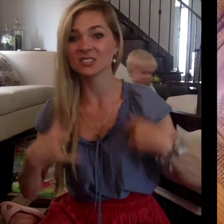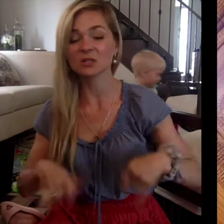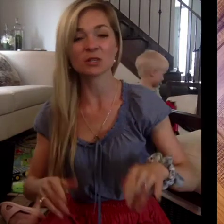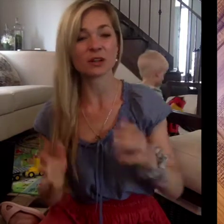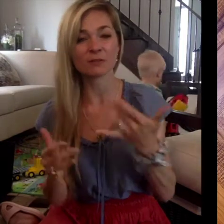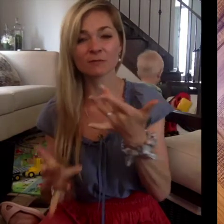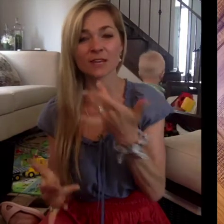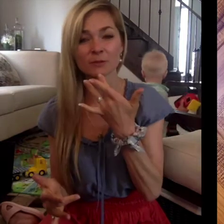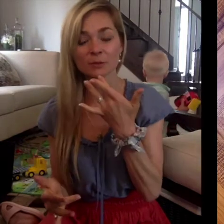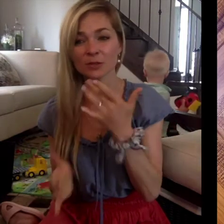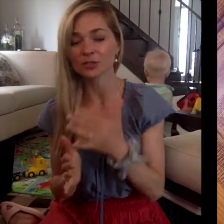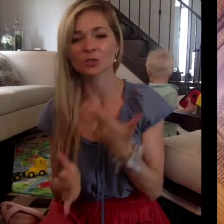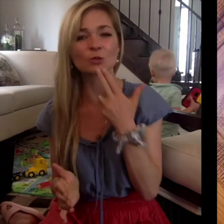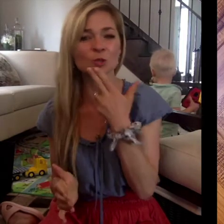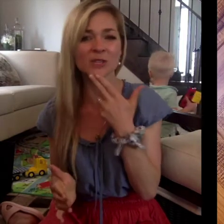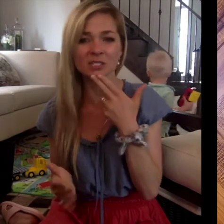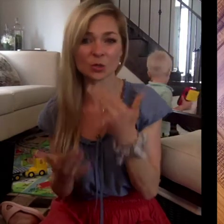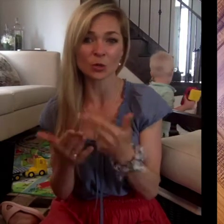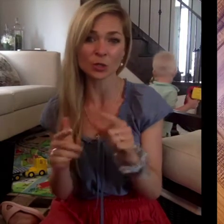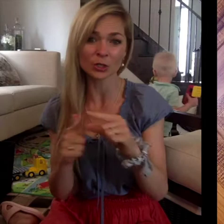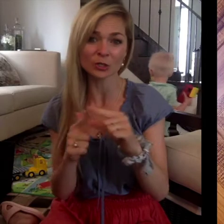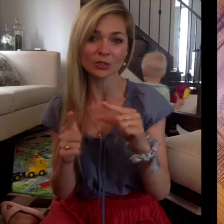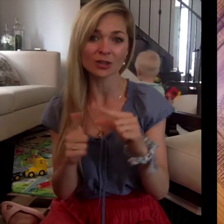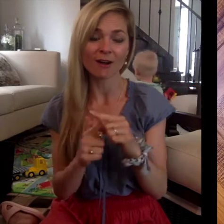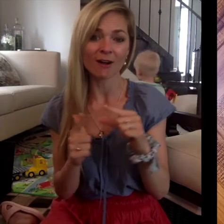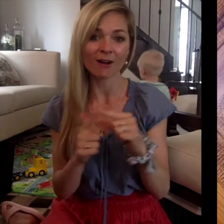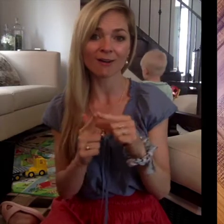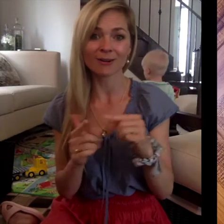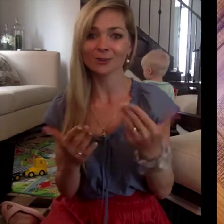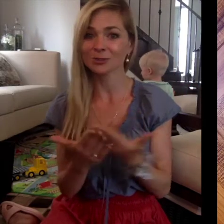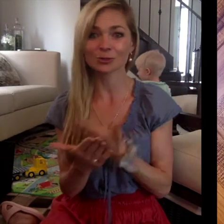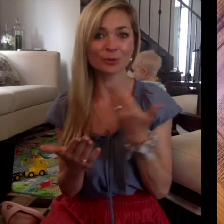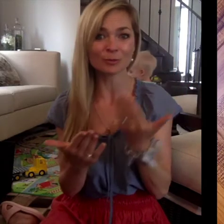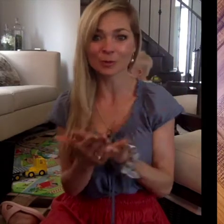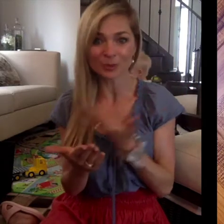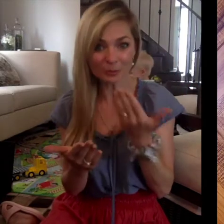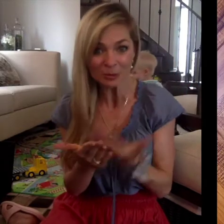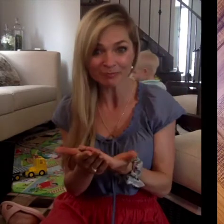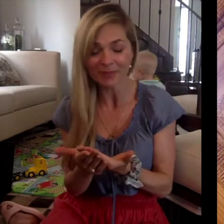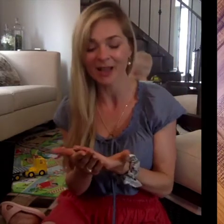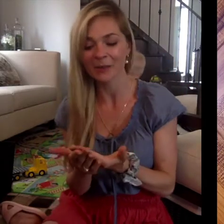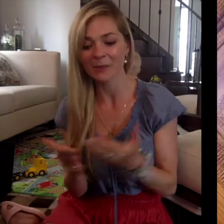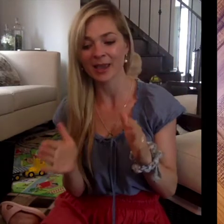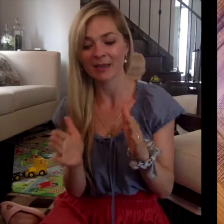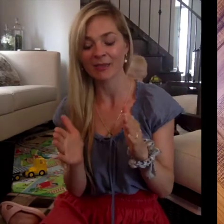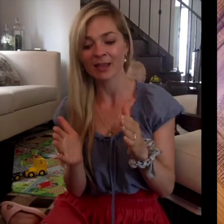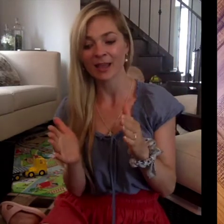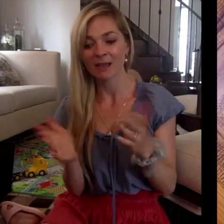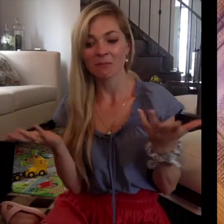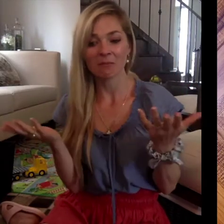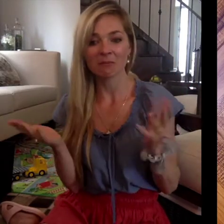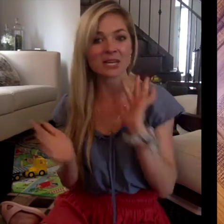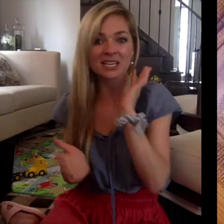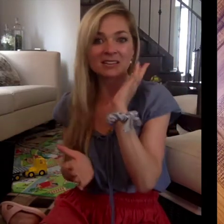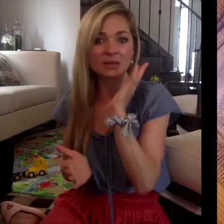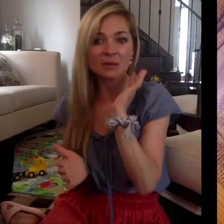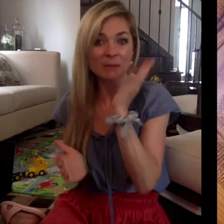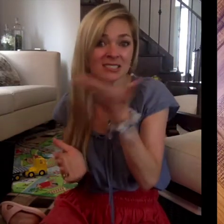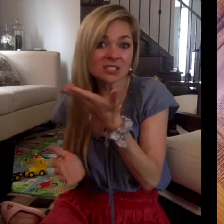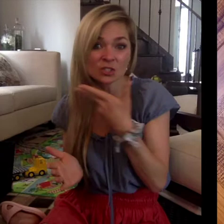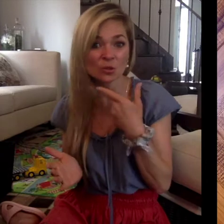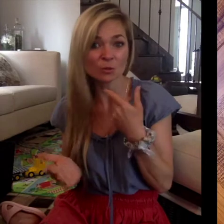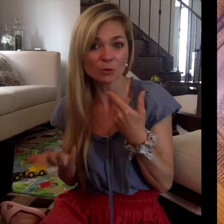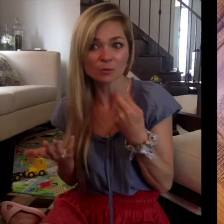still one of our favorite books. It's so sweet. The words are so simple, and but